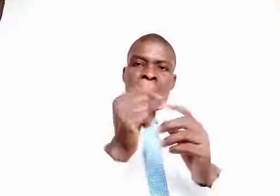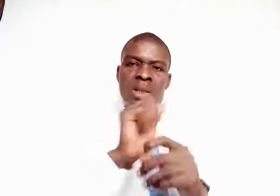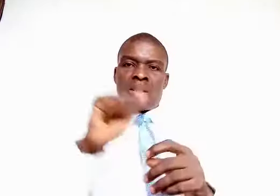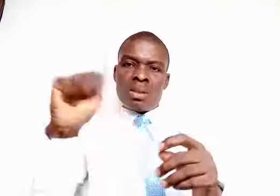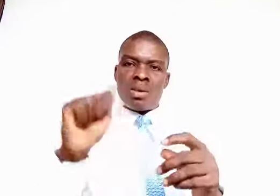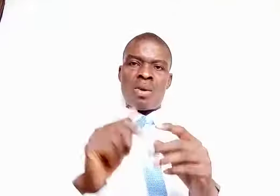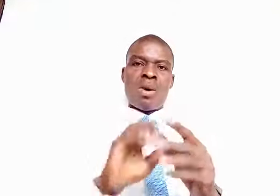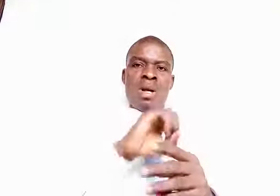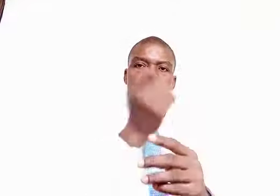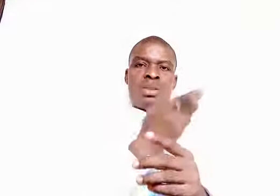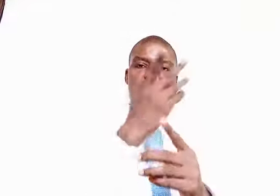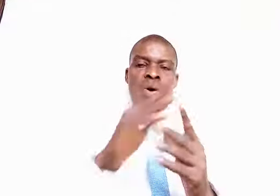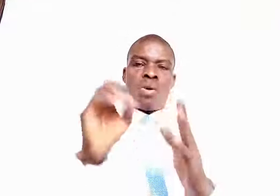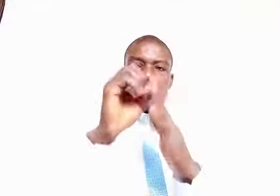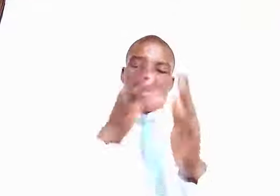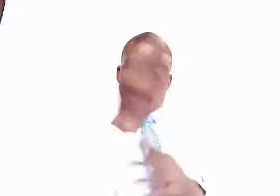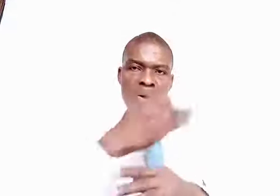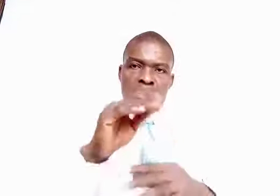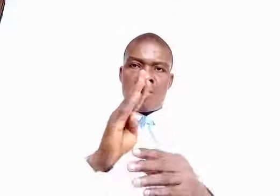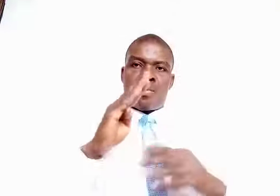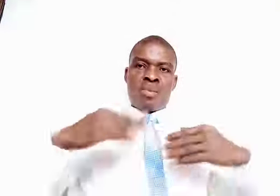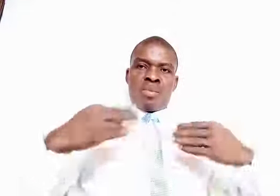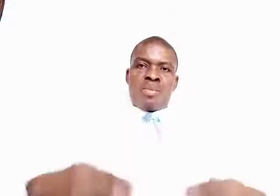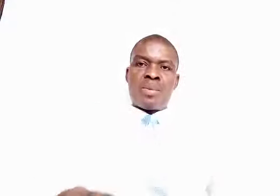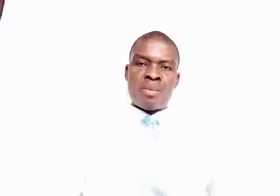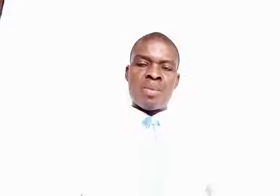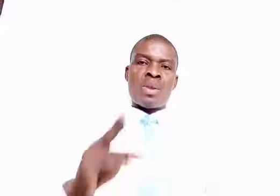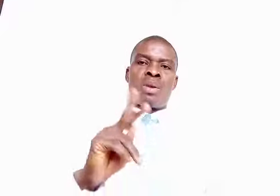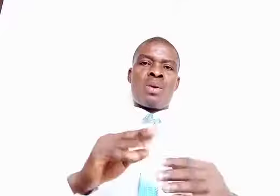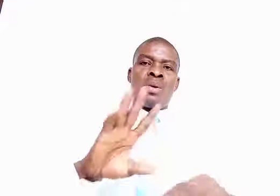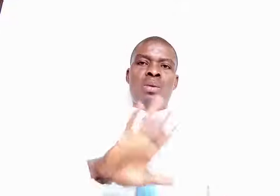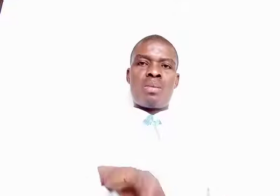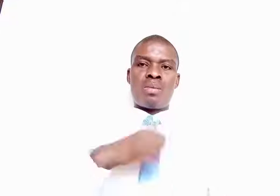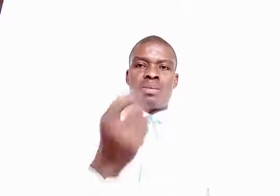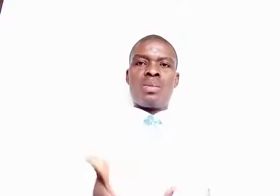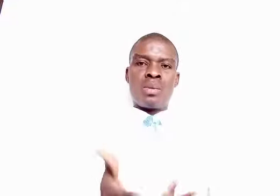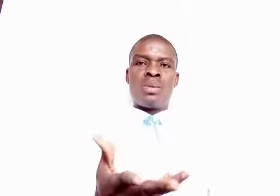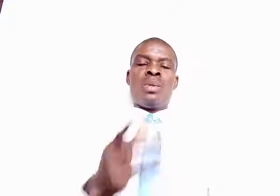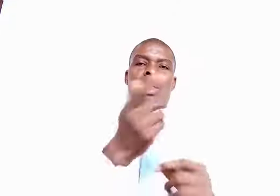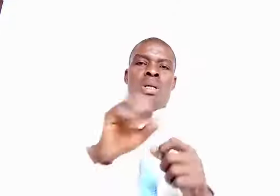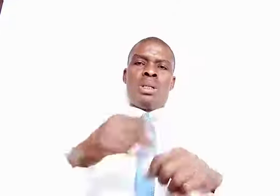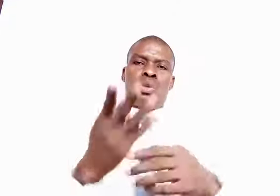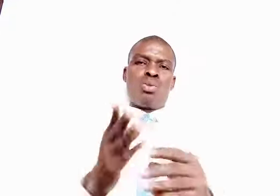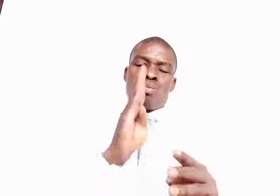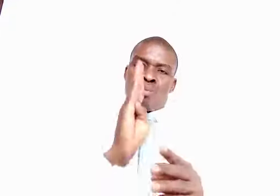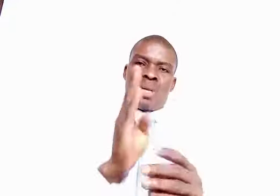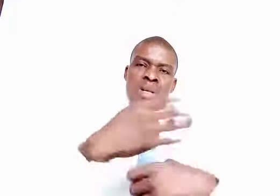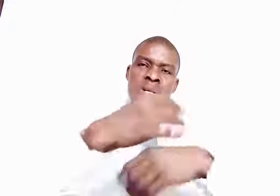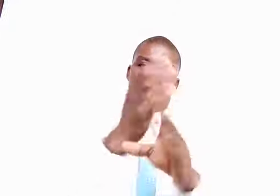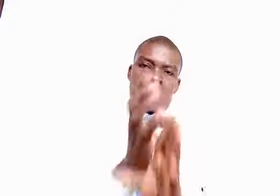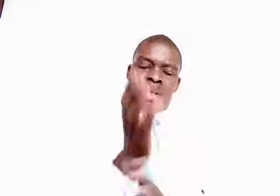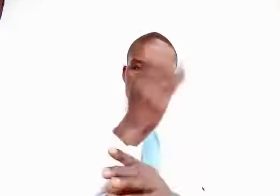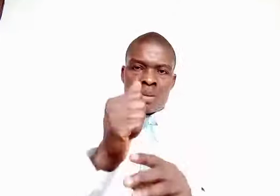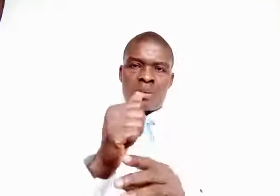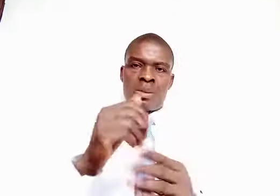action or a state of being. Poetry, however, is too creative and exciting to be effectively